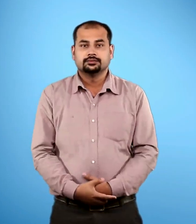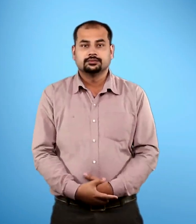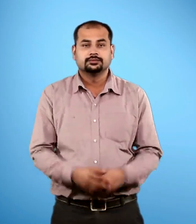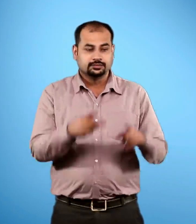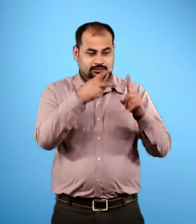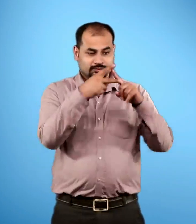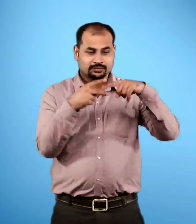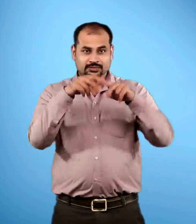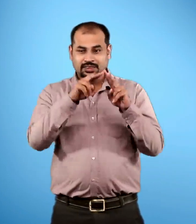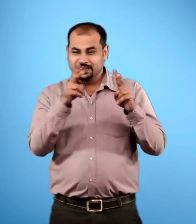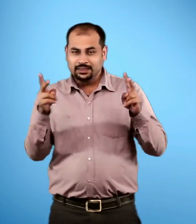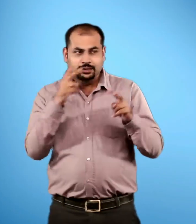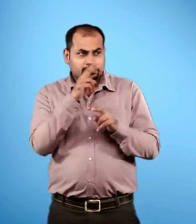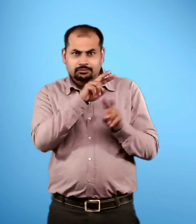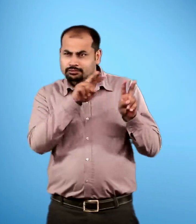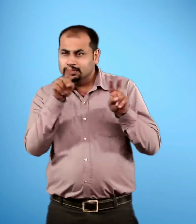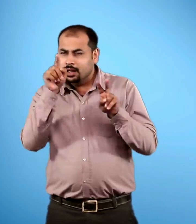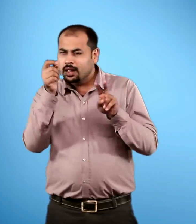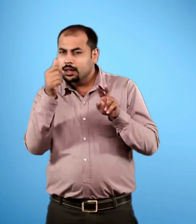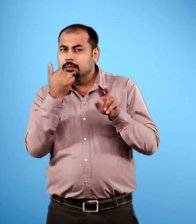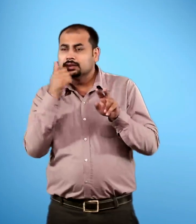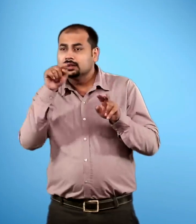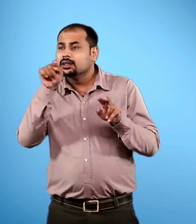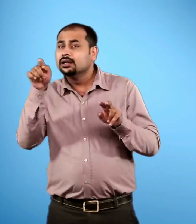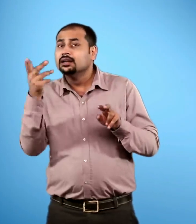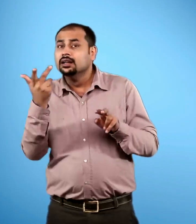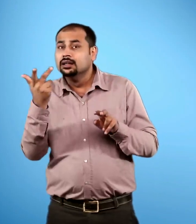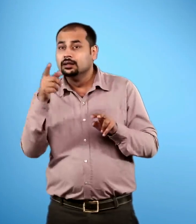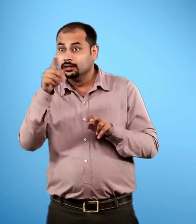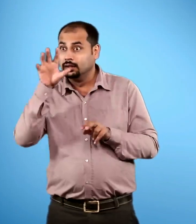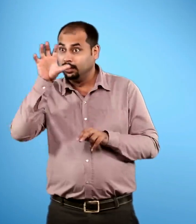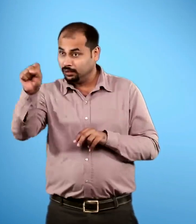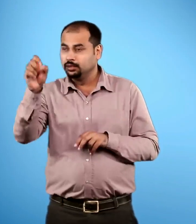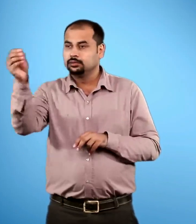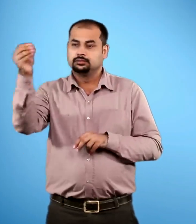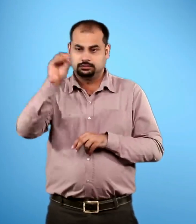Look for a pattern. Mark that picture which is breaking the rule.